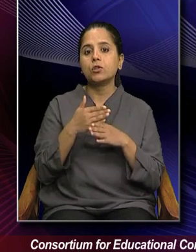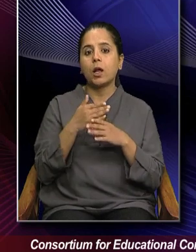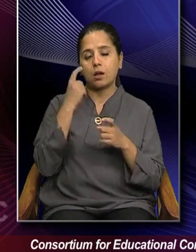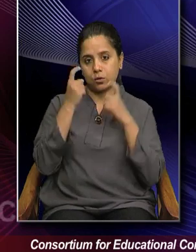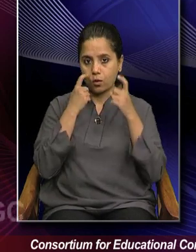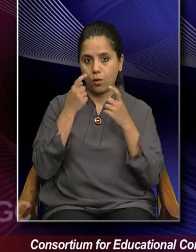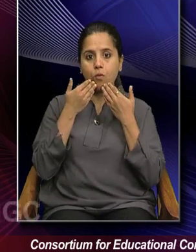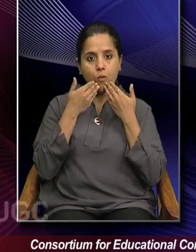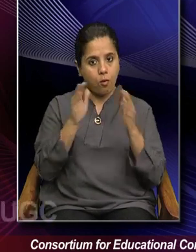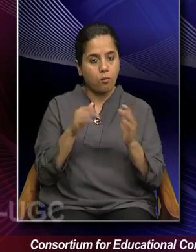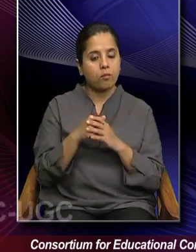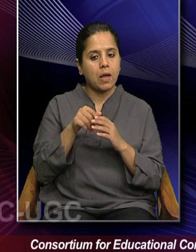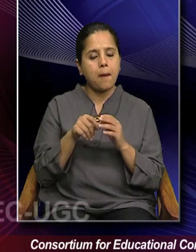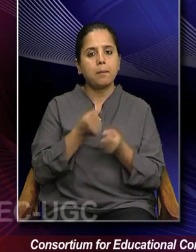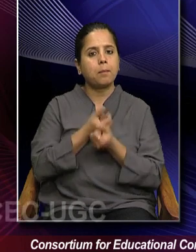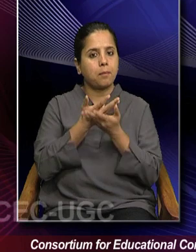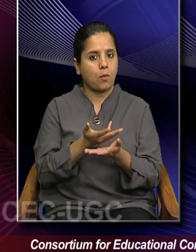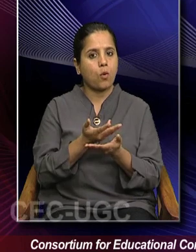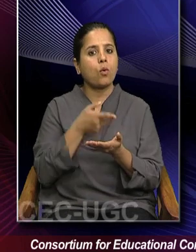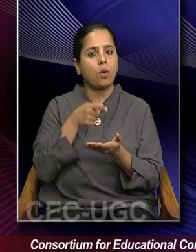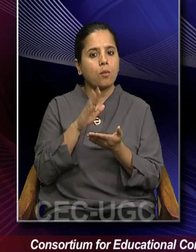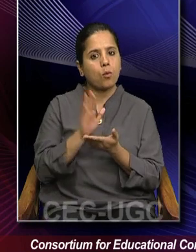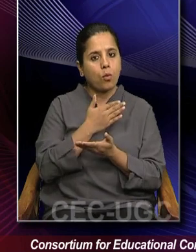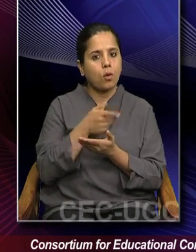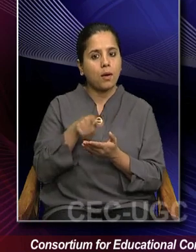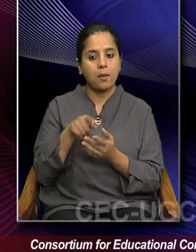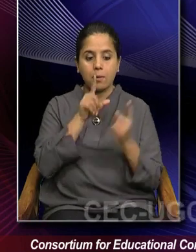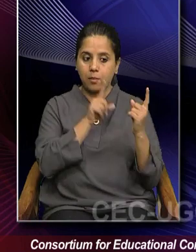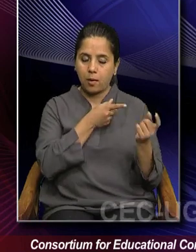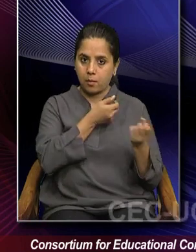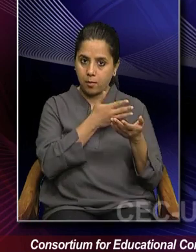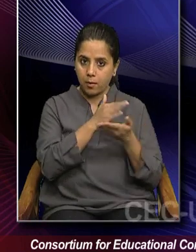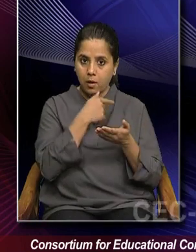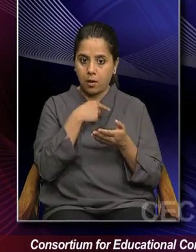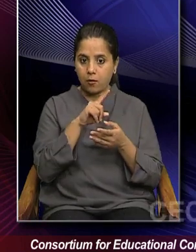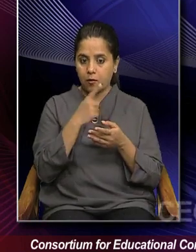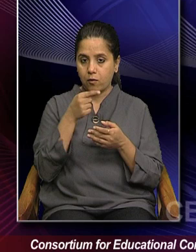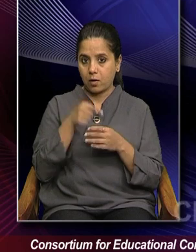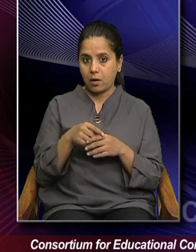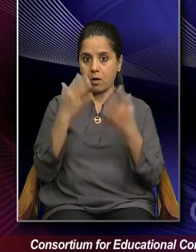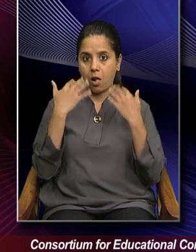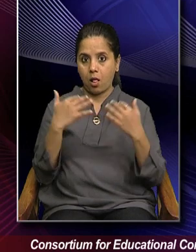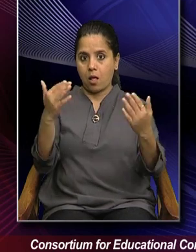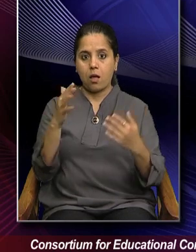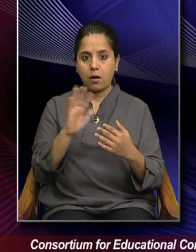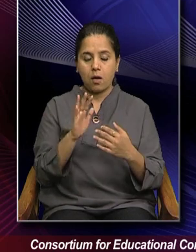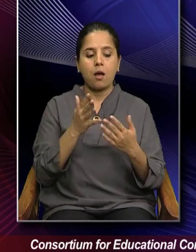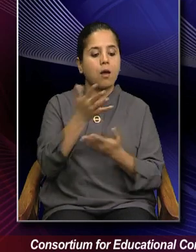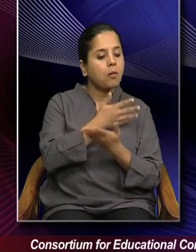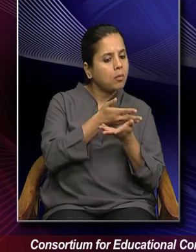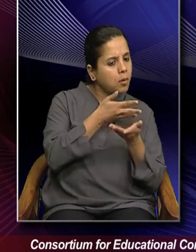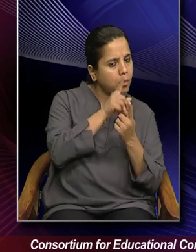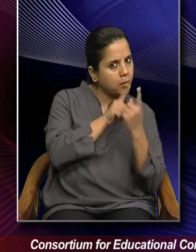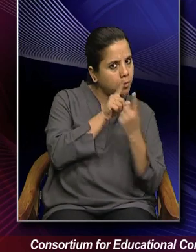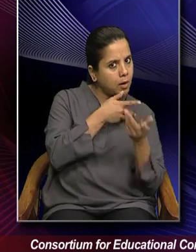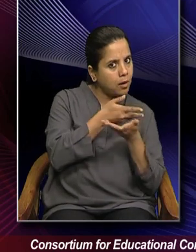thought about a poem with a partner before contributing to a larger discussion.